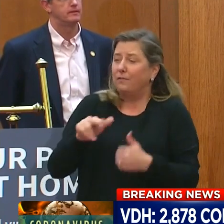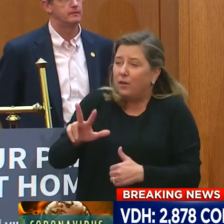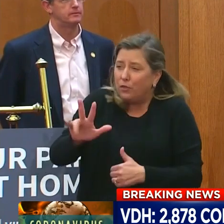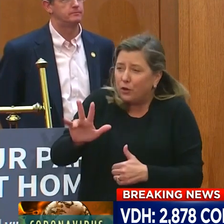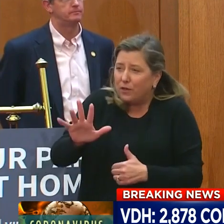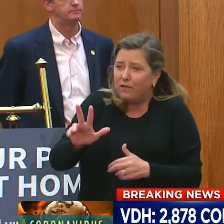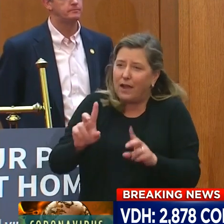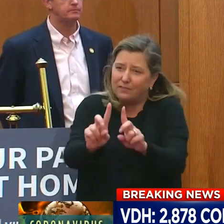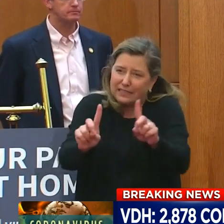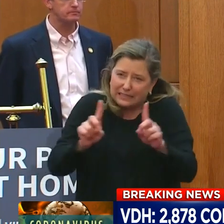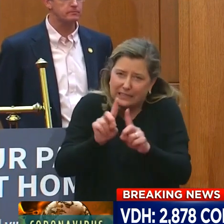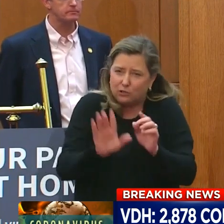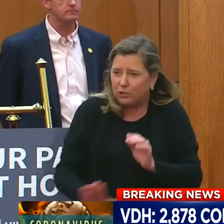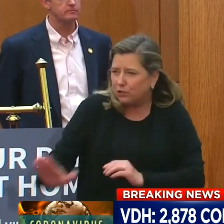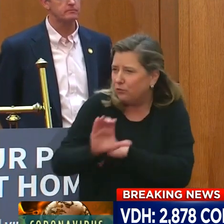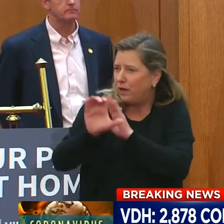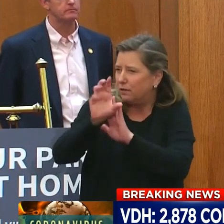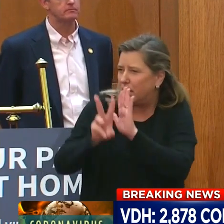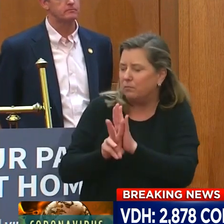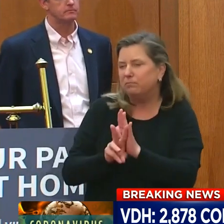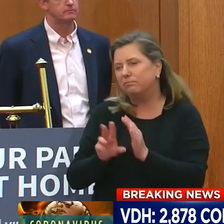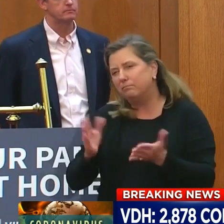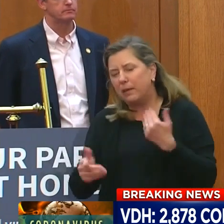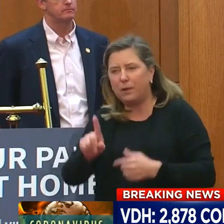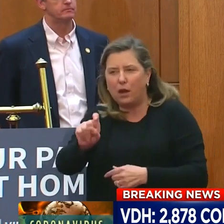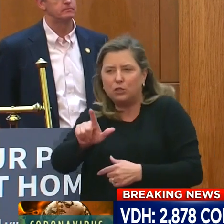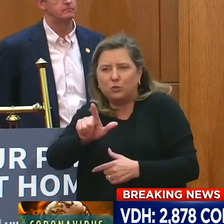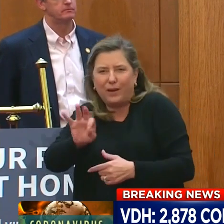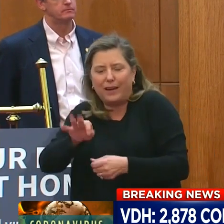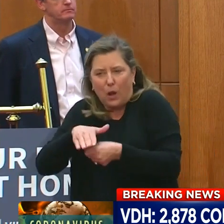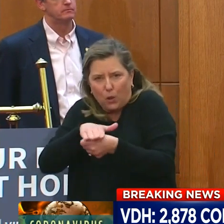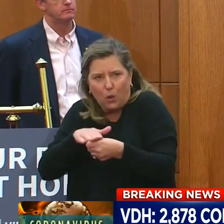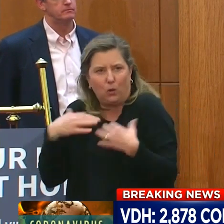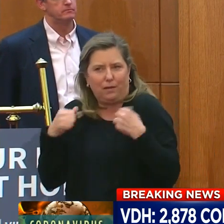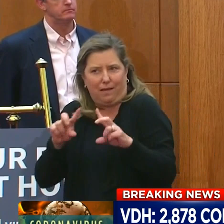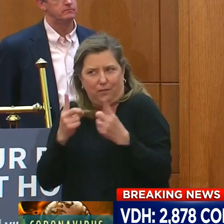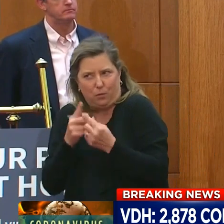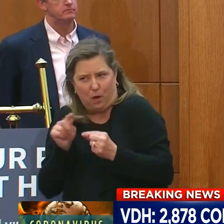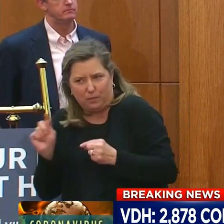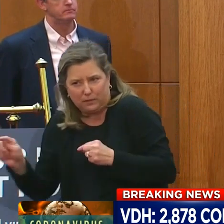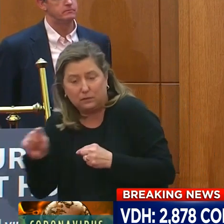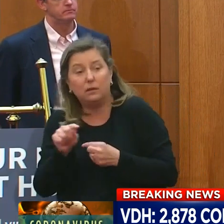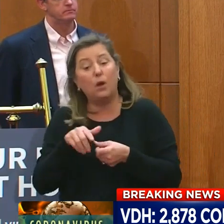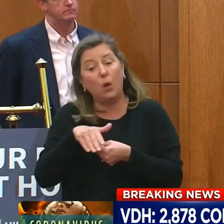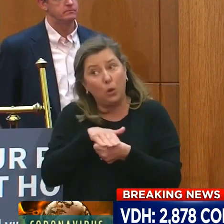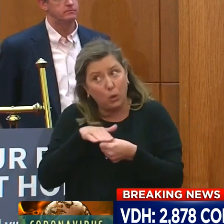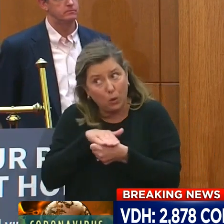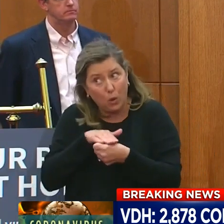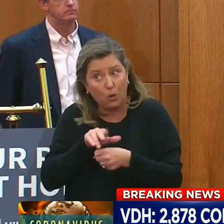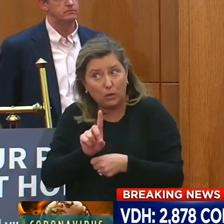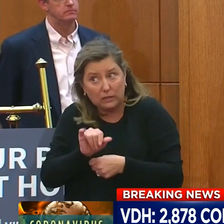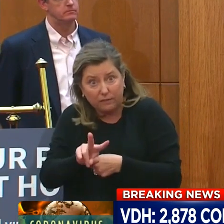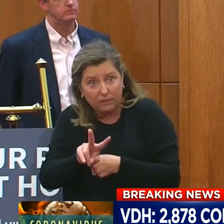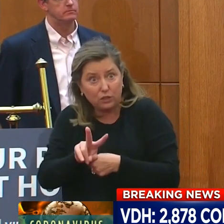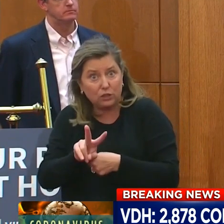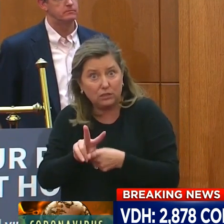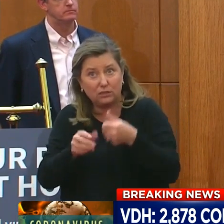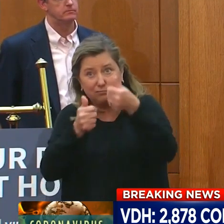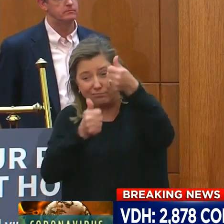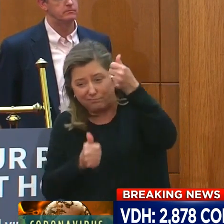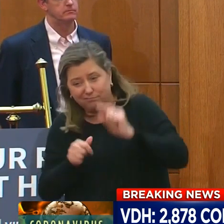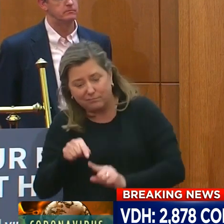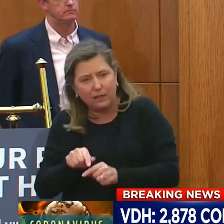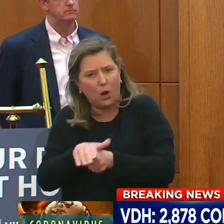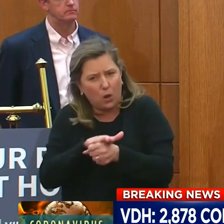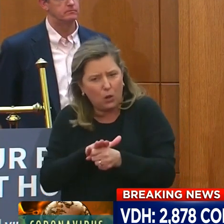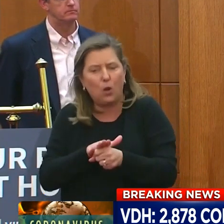the Commonwealth, about 129 local health departments, and those local divisions of the health department